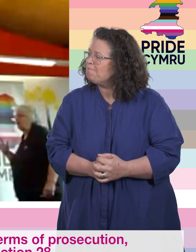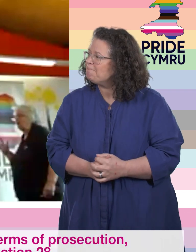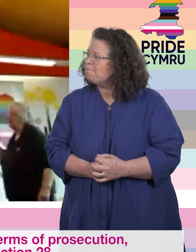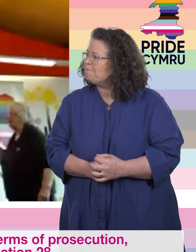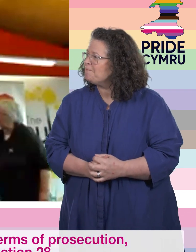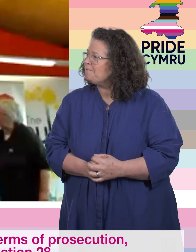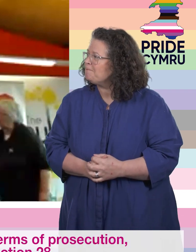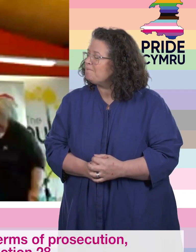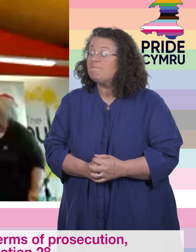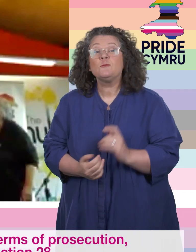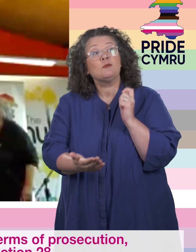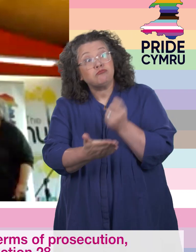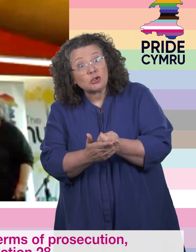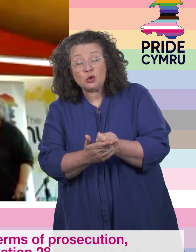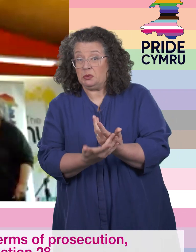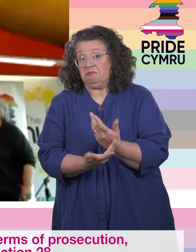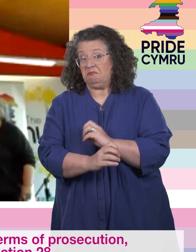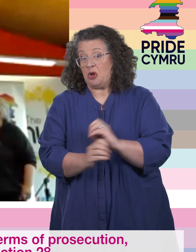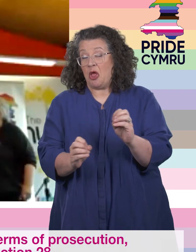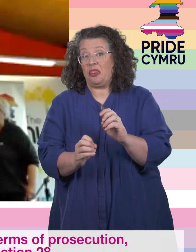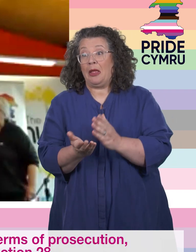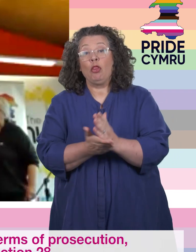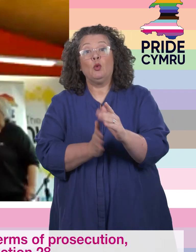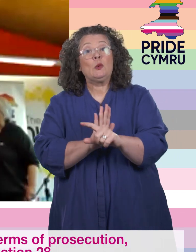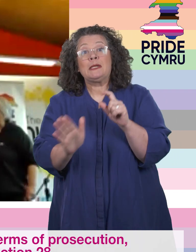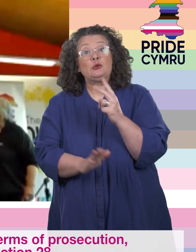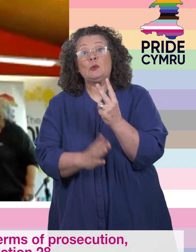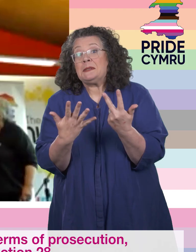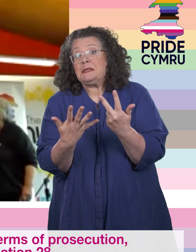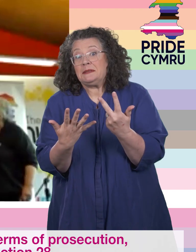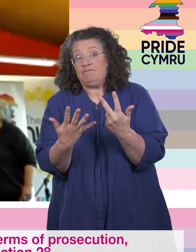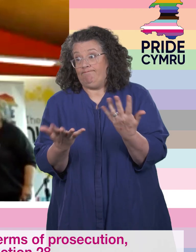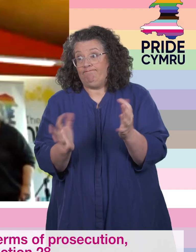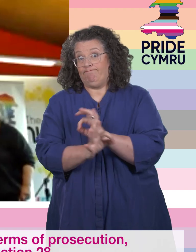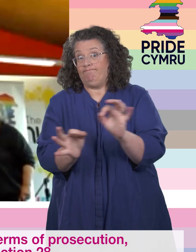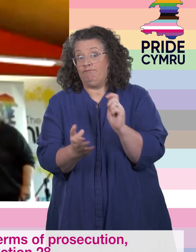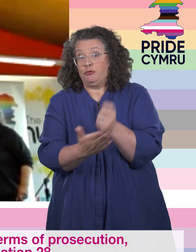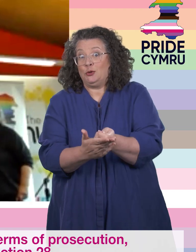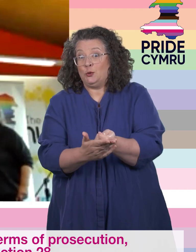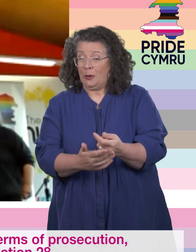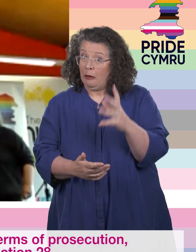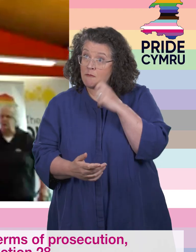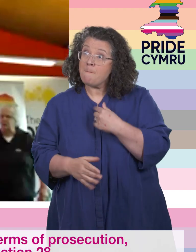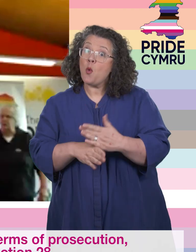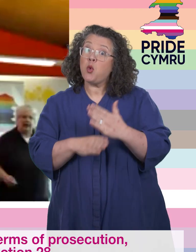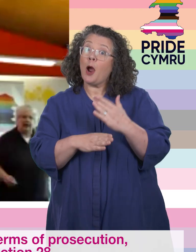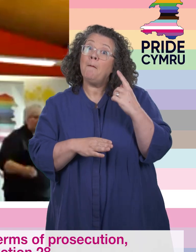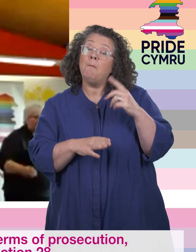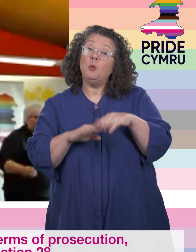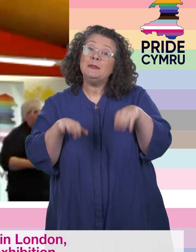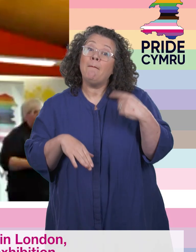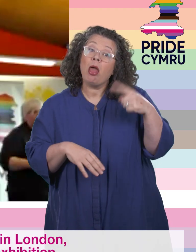So, so as I said, nothing happened in terms of prosecution during the lifetime of Section